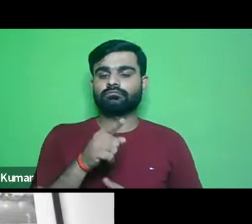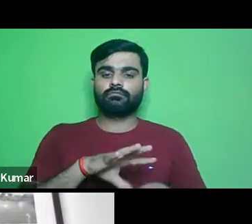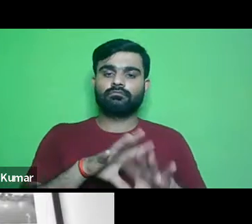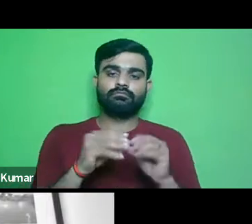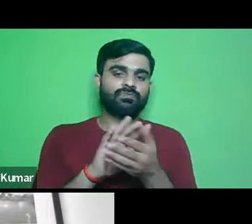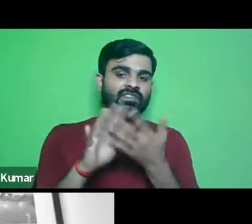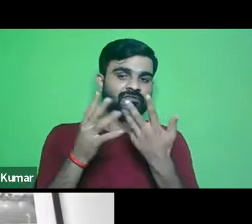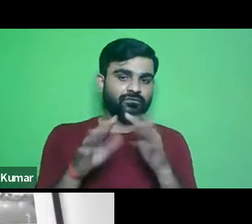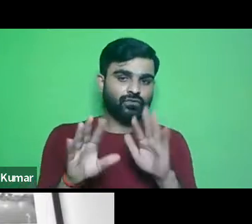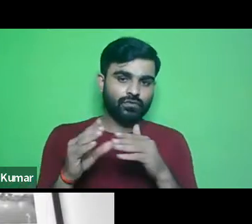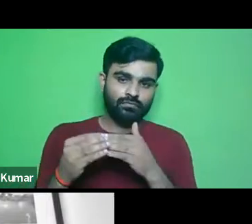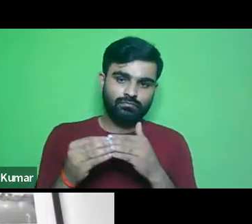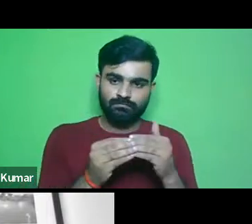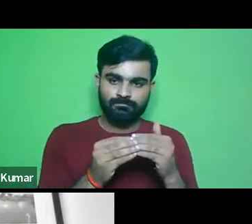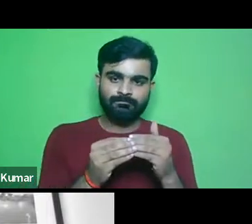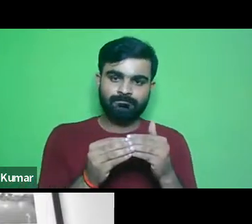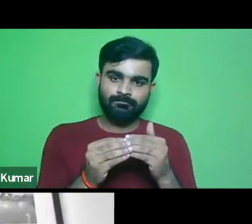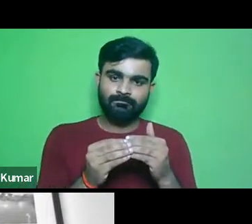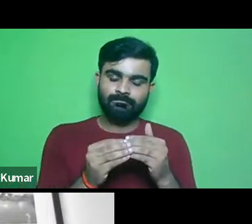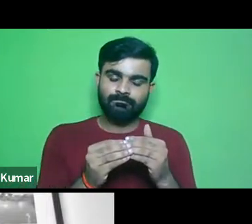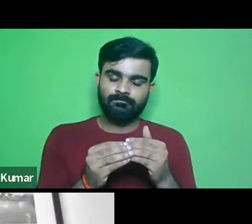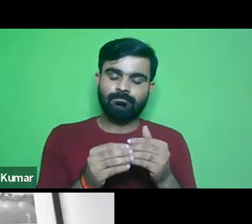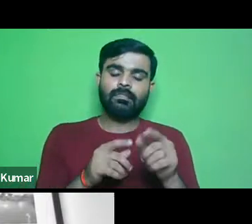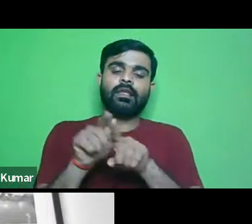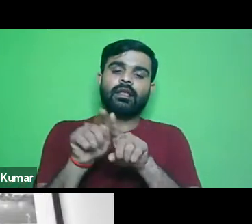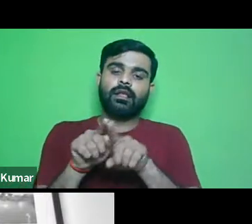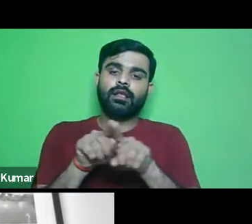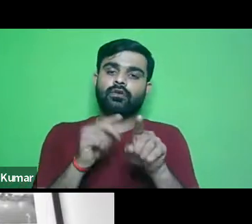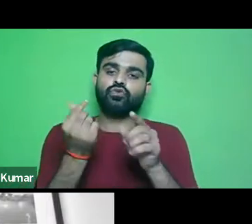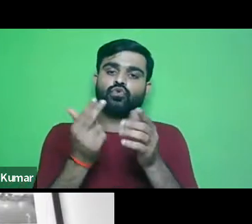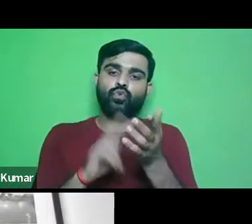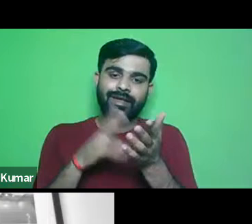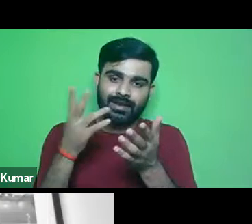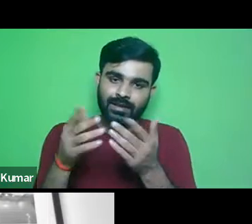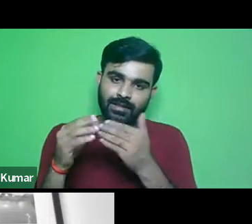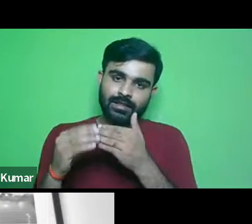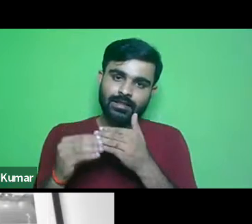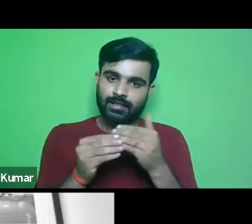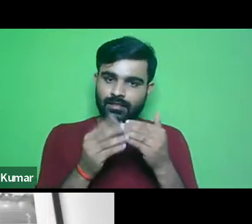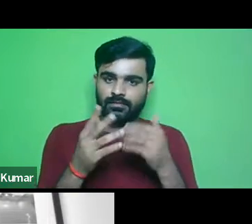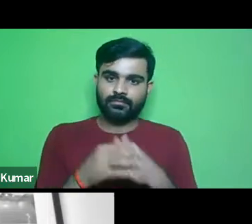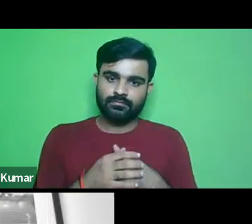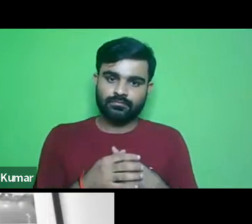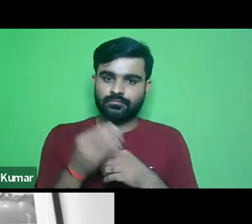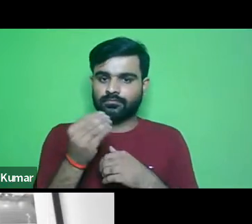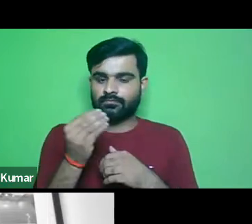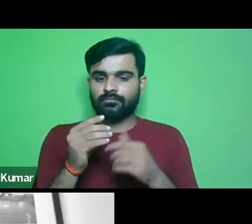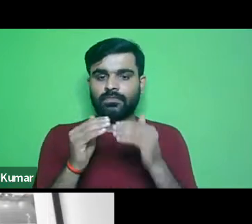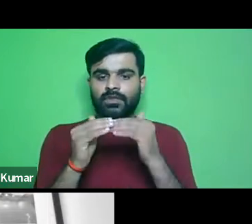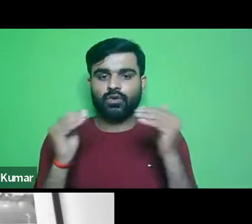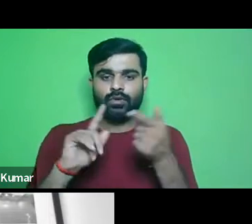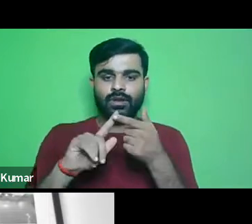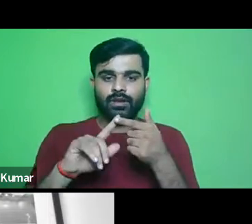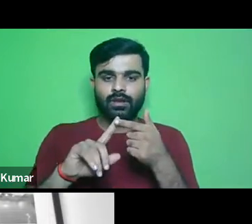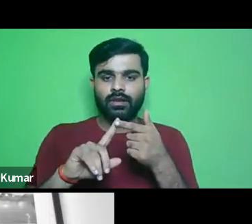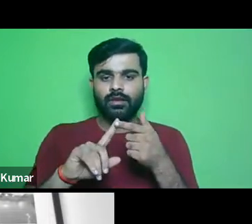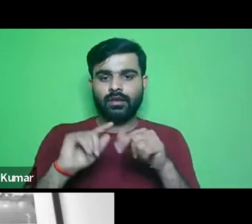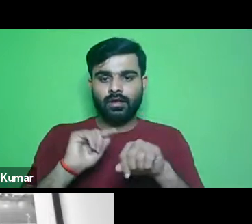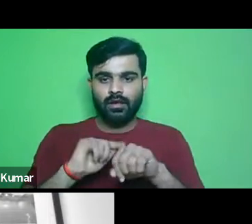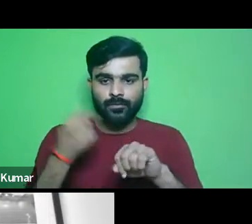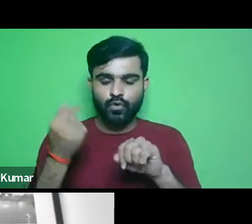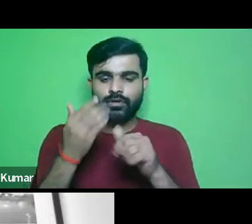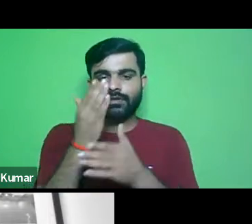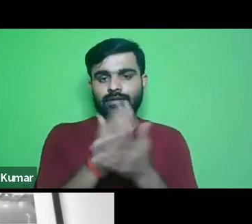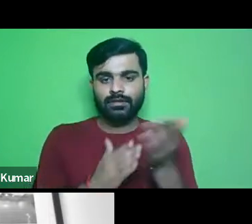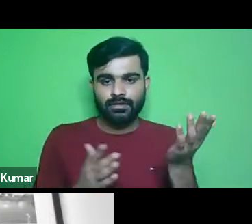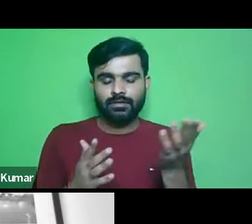done through. I'll take the example of the United States through some of the Equal Opportunity Act. You look at